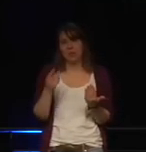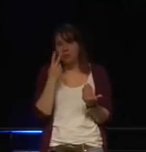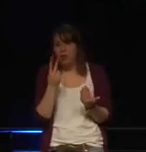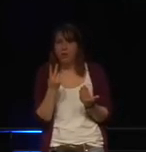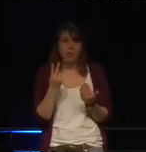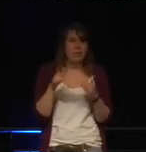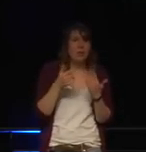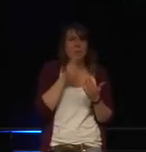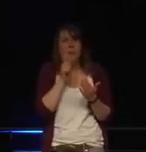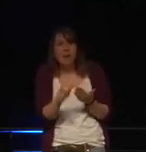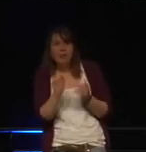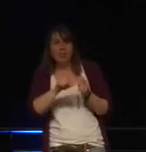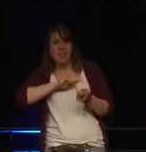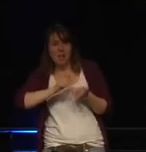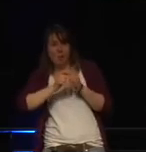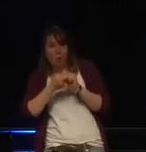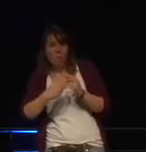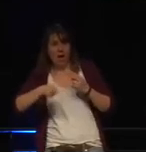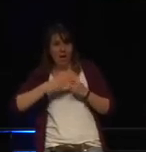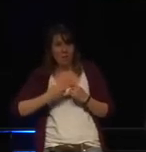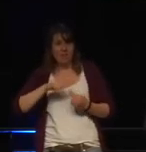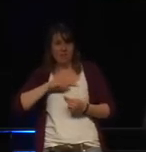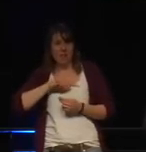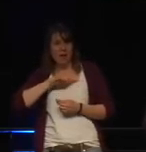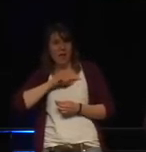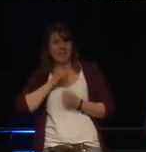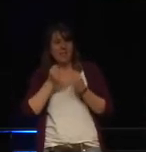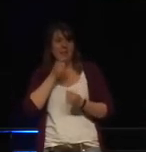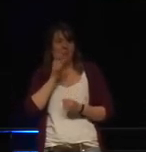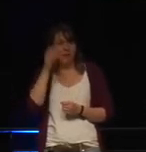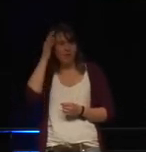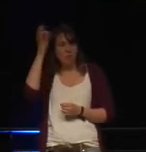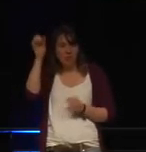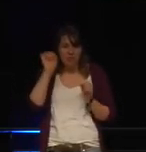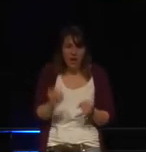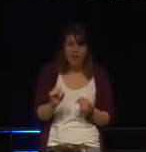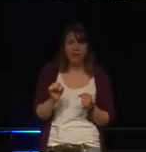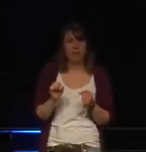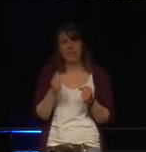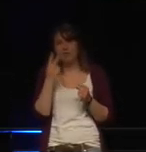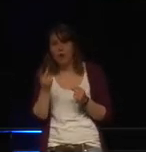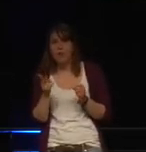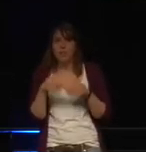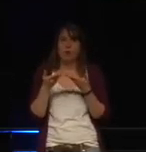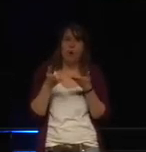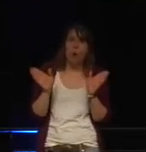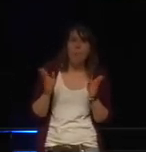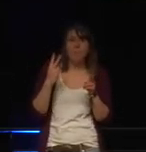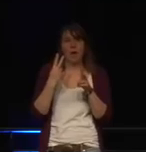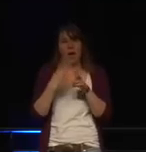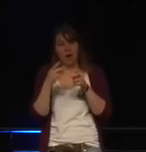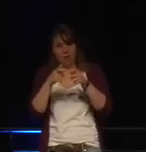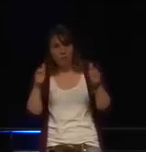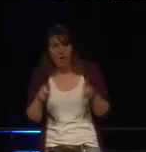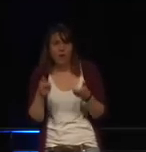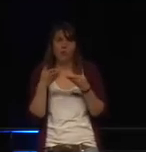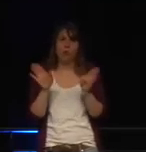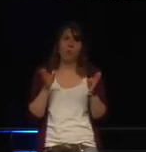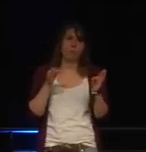Please update everything that has updates. Separate networks for IoT products.